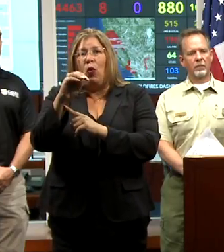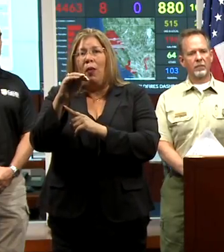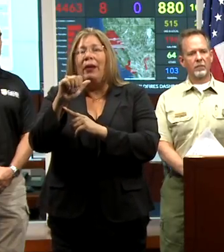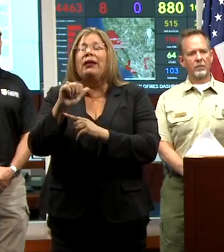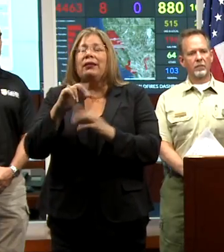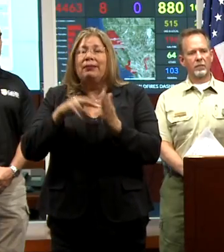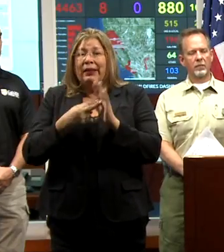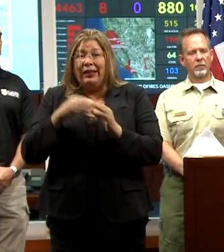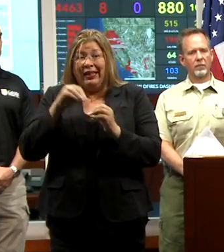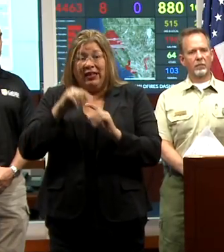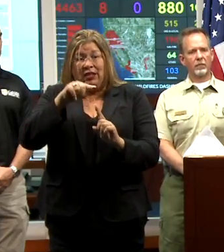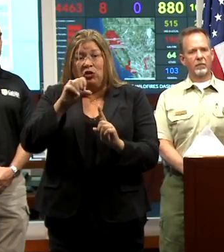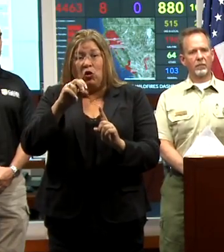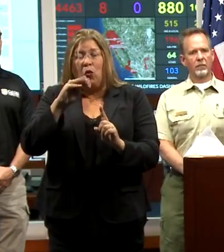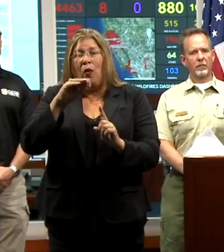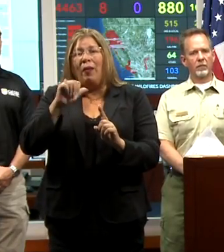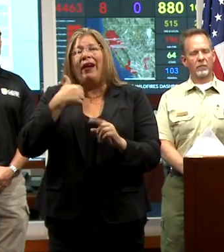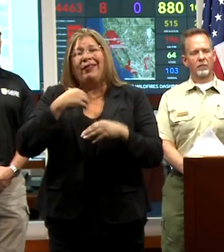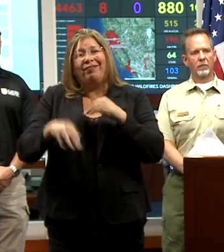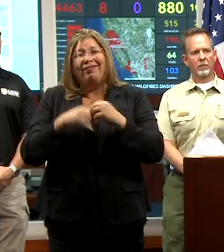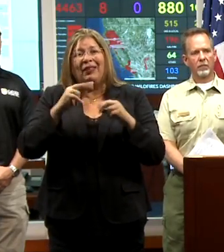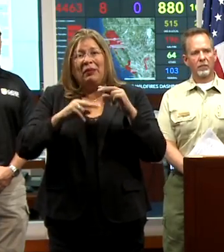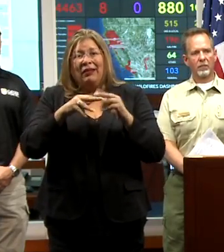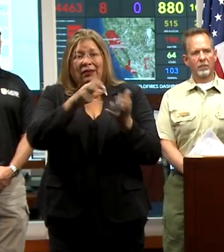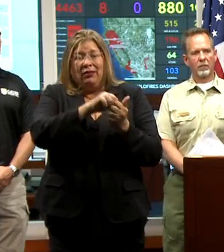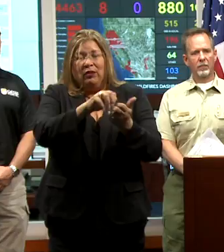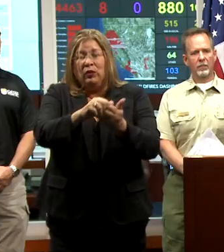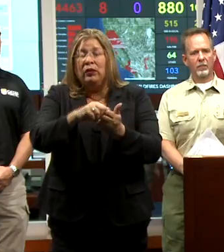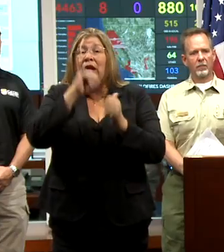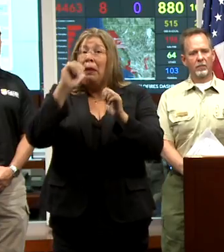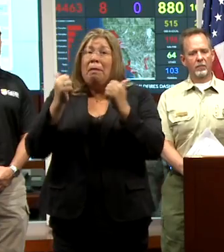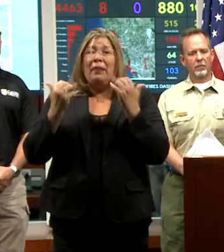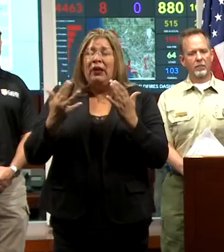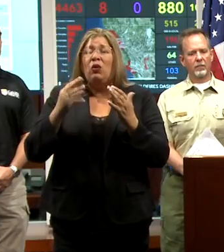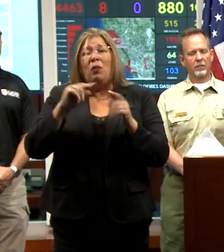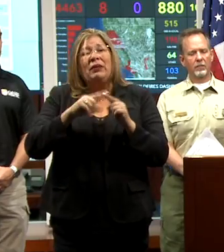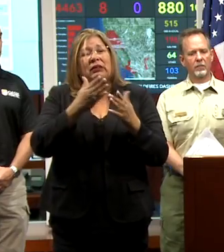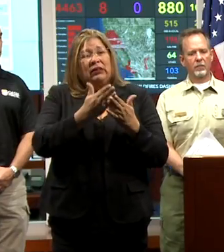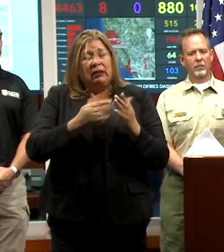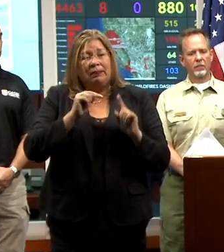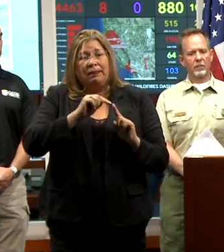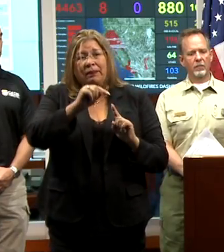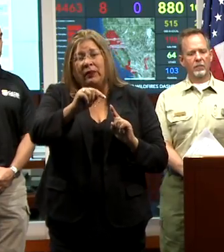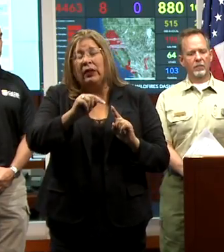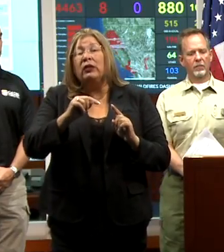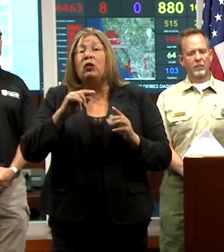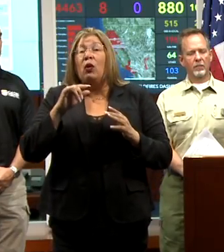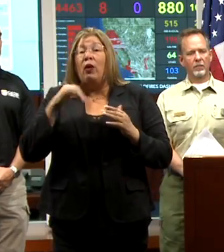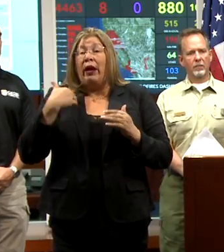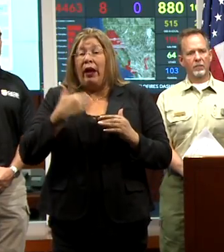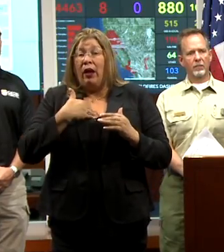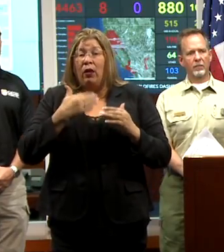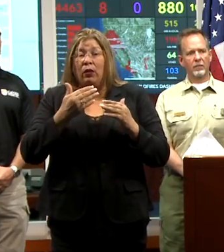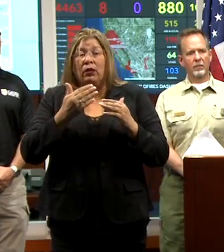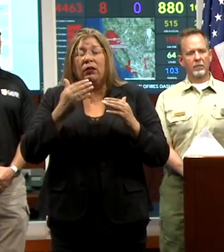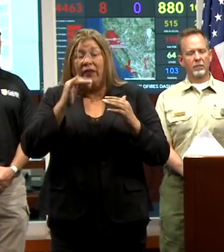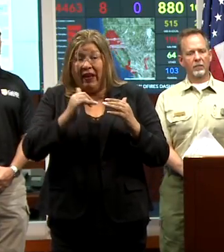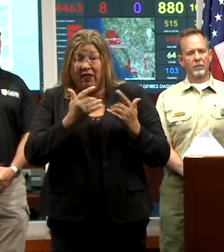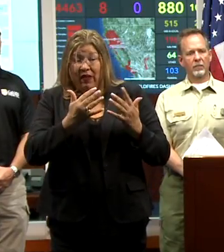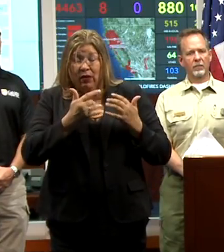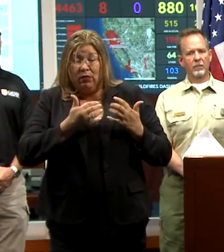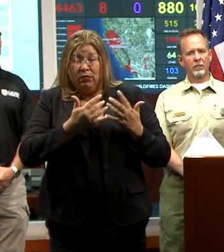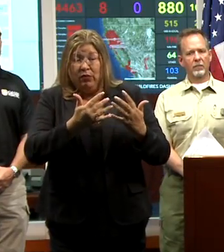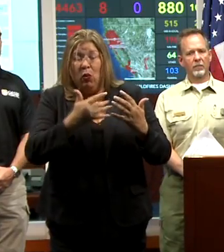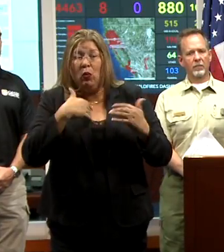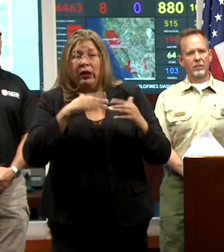additional structures damaged or destroyed, albeit minimal, but at this point that forward progress has been stopped, and we